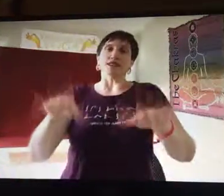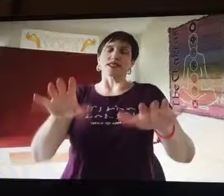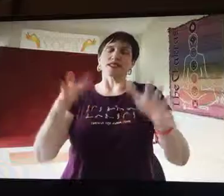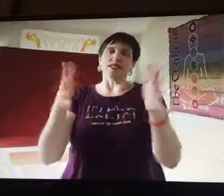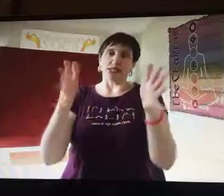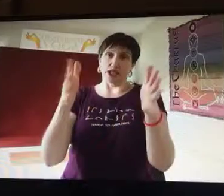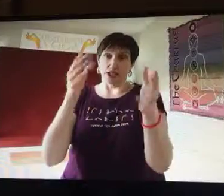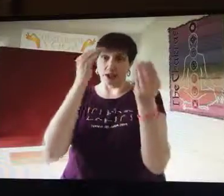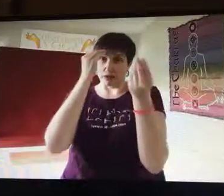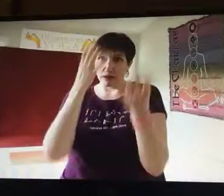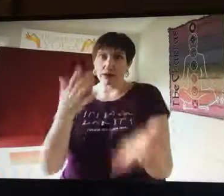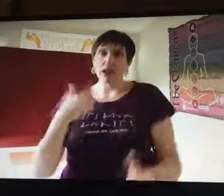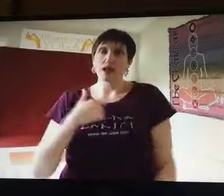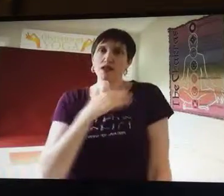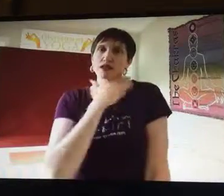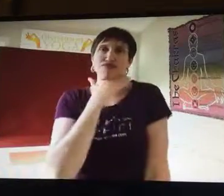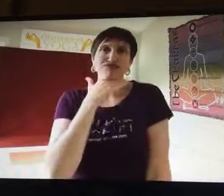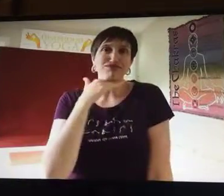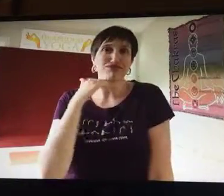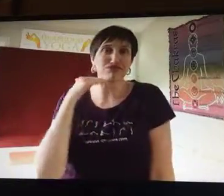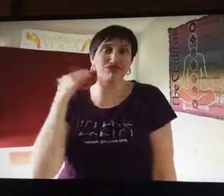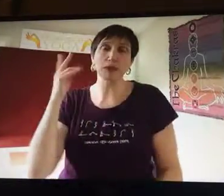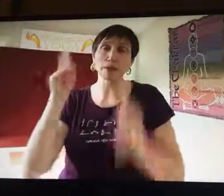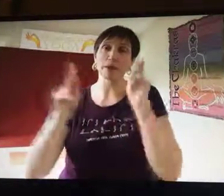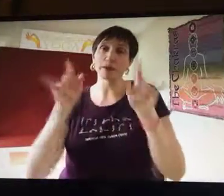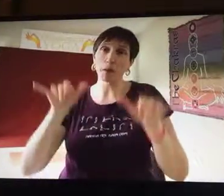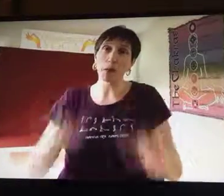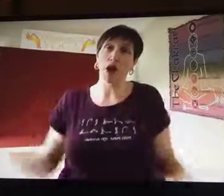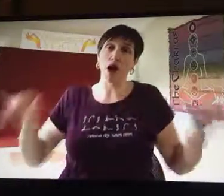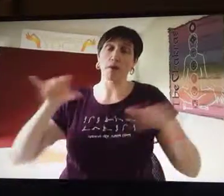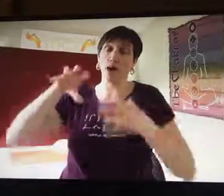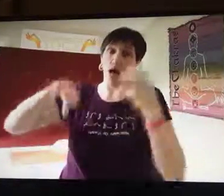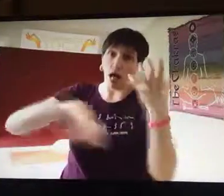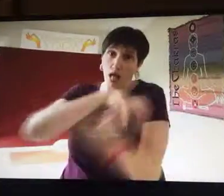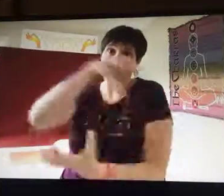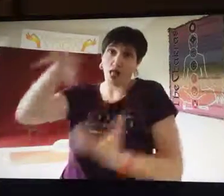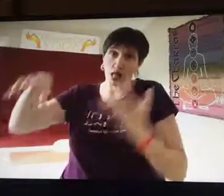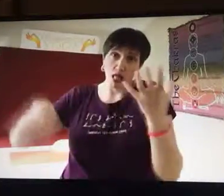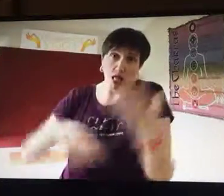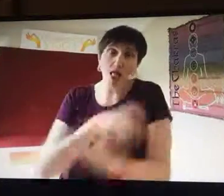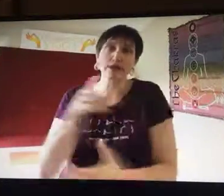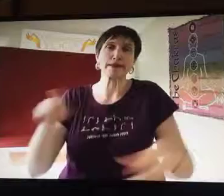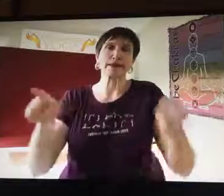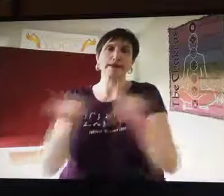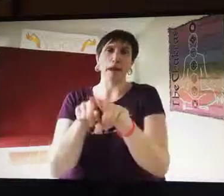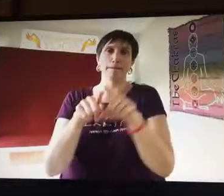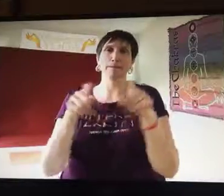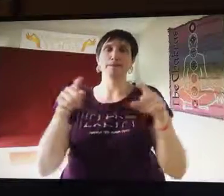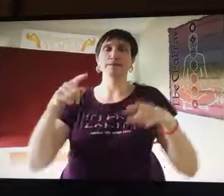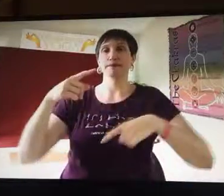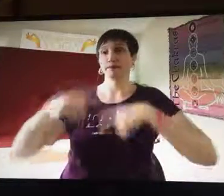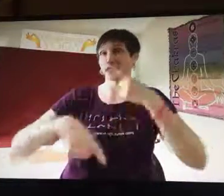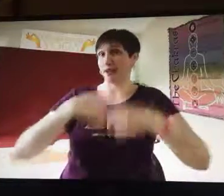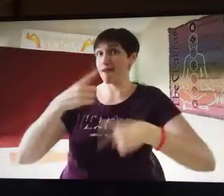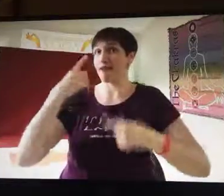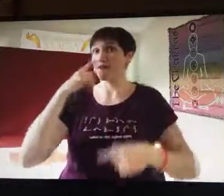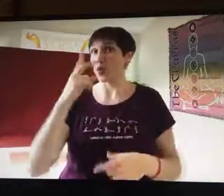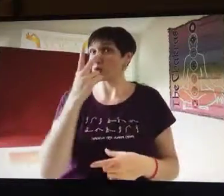So understand, I was fed up with people confusing